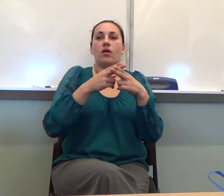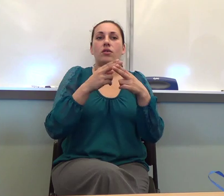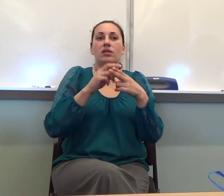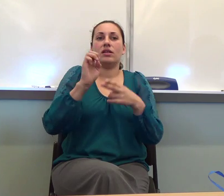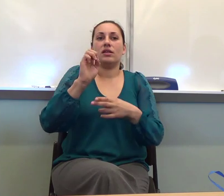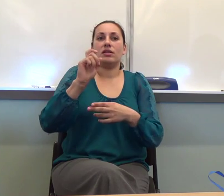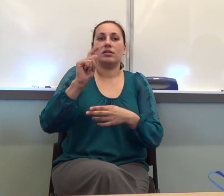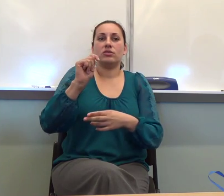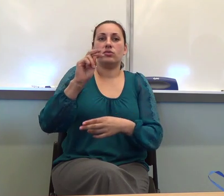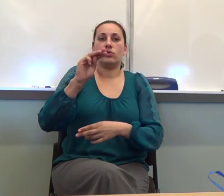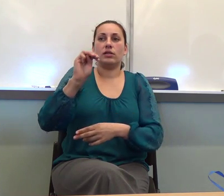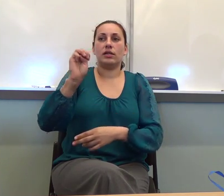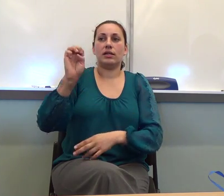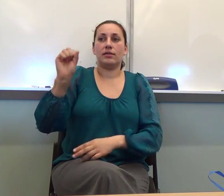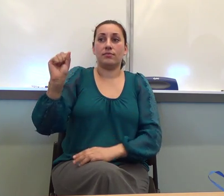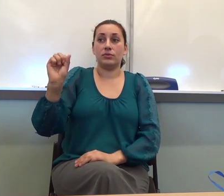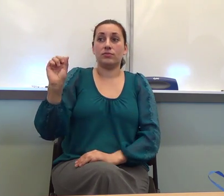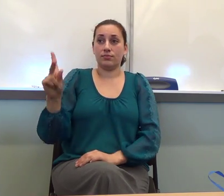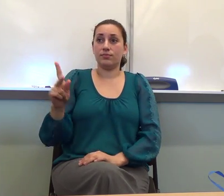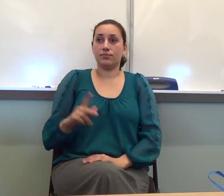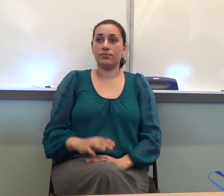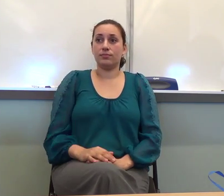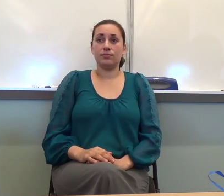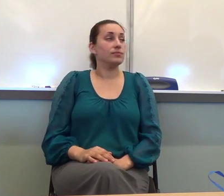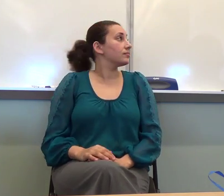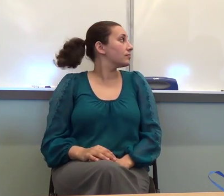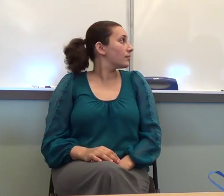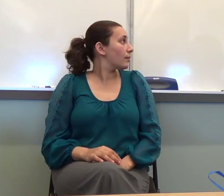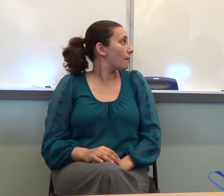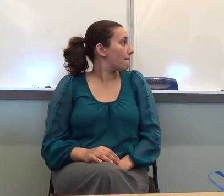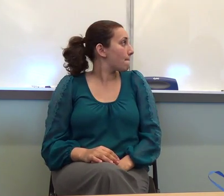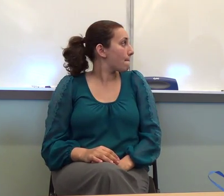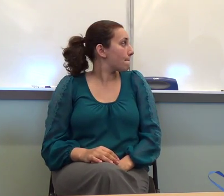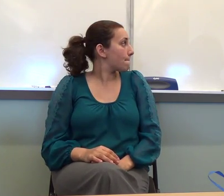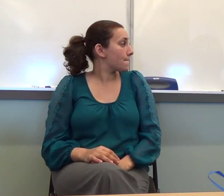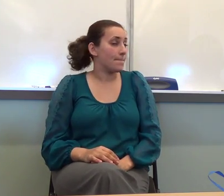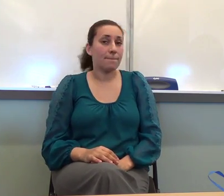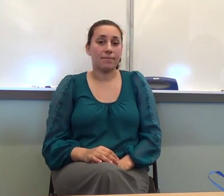So they learn the following sentence. The product of the means